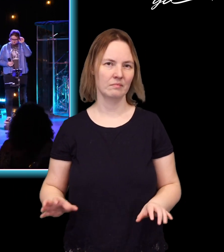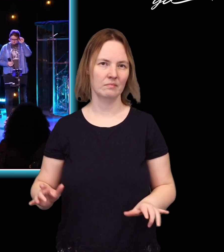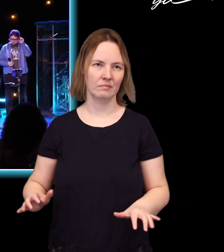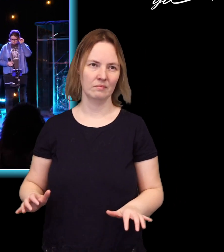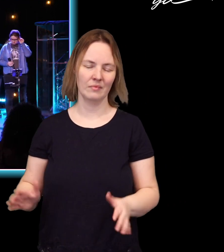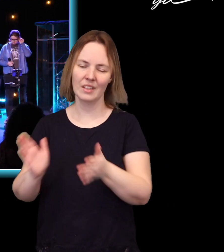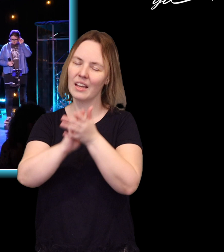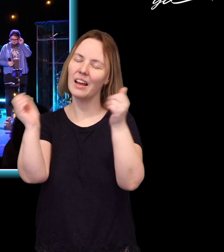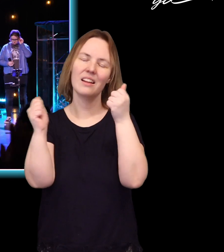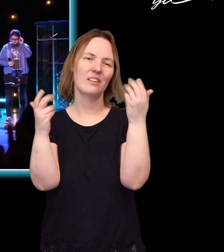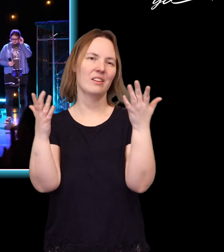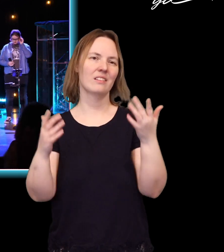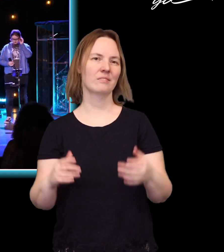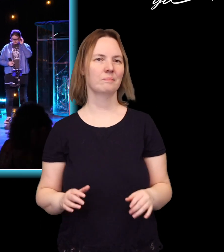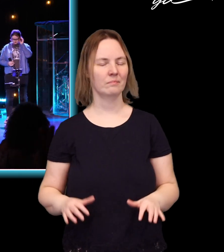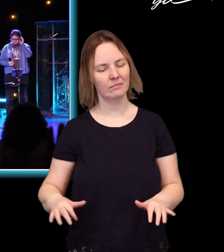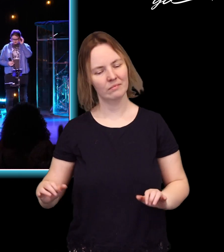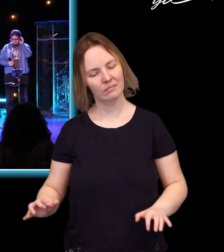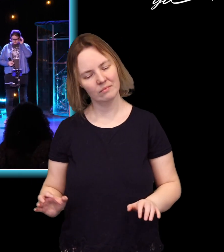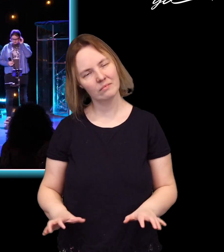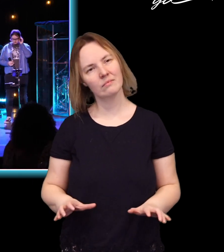Hallelujah. Hallelujah. Hallelujah.